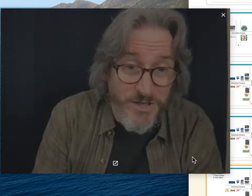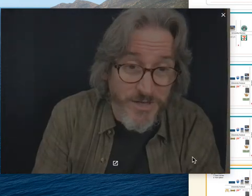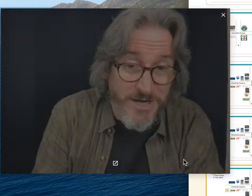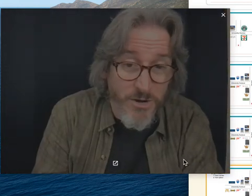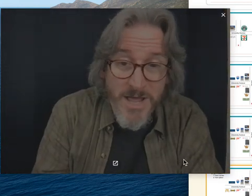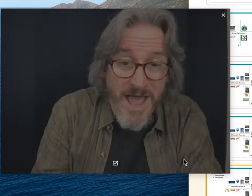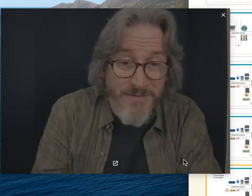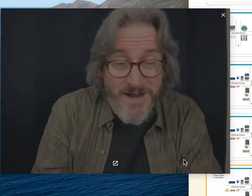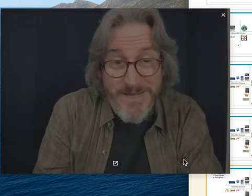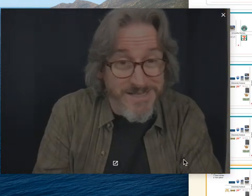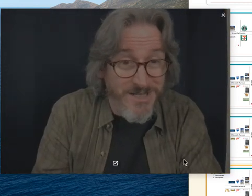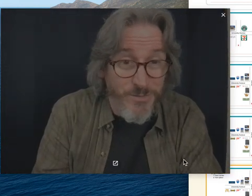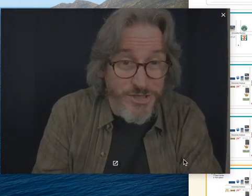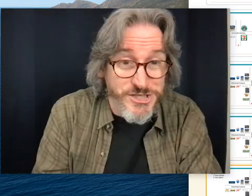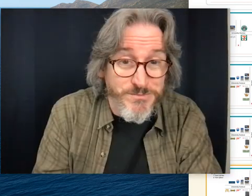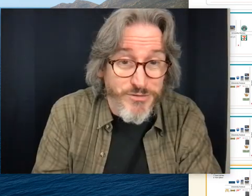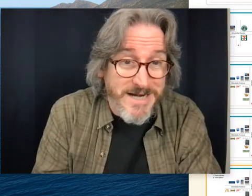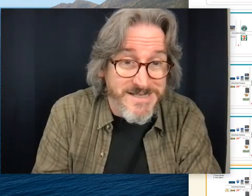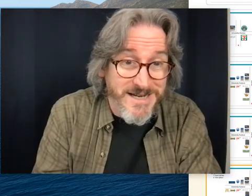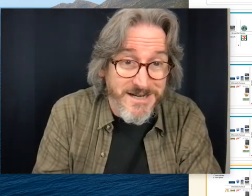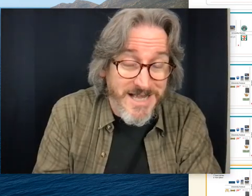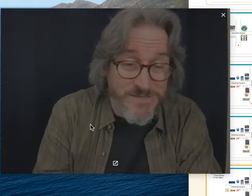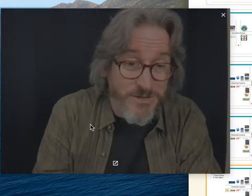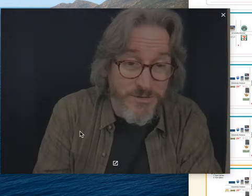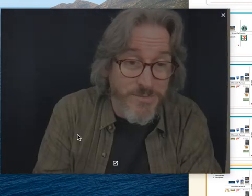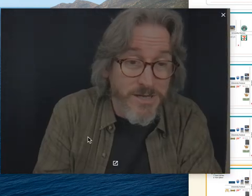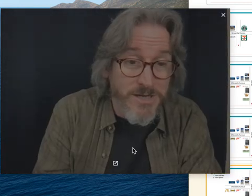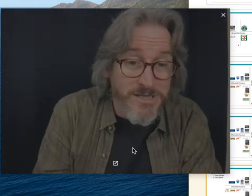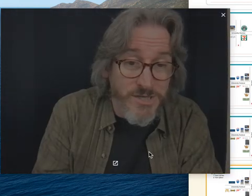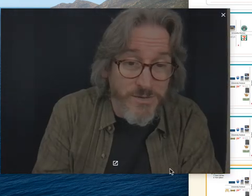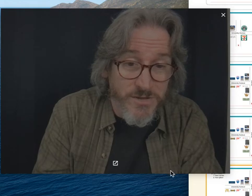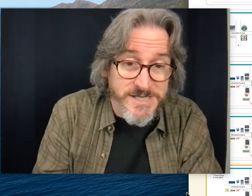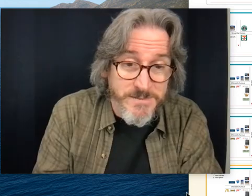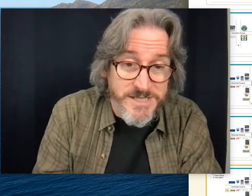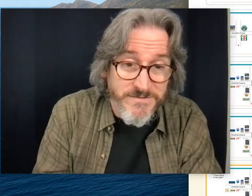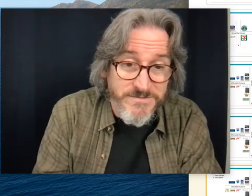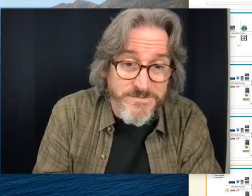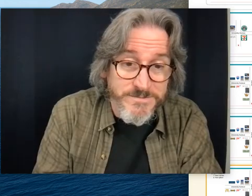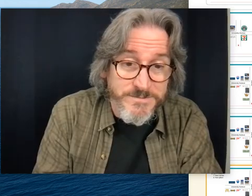everything you need to know. And then I basically would just practice it in class with you. So it's all the same stuff.